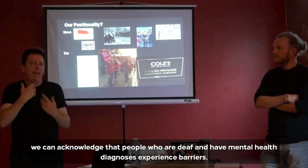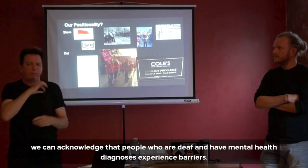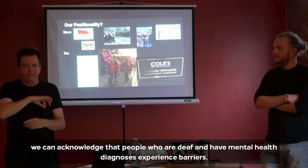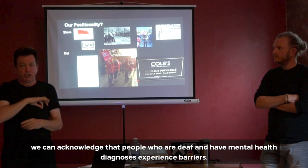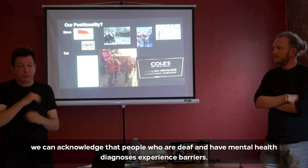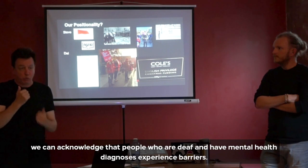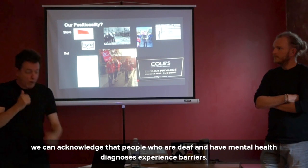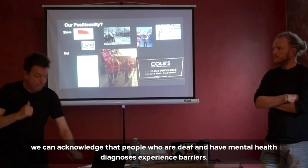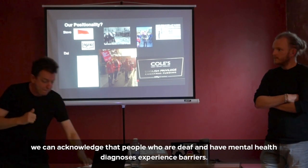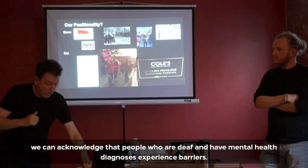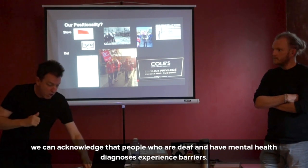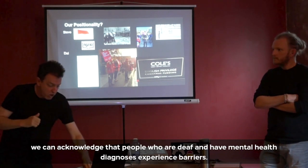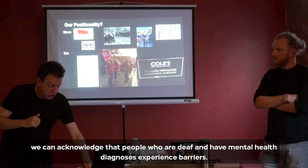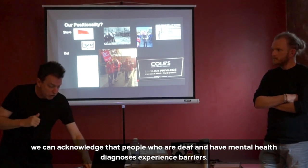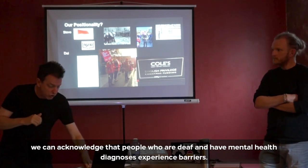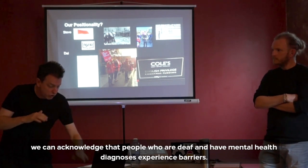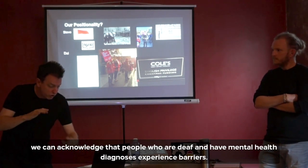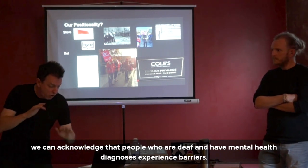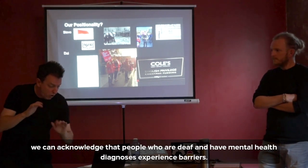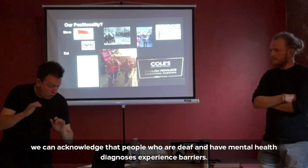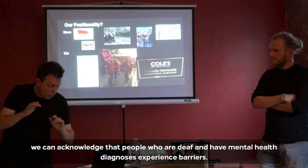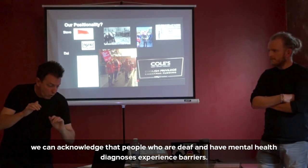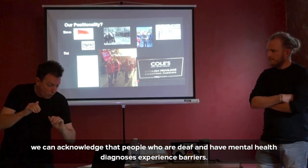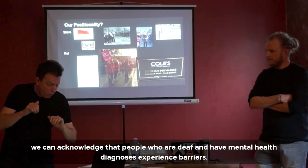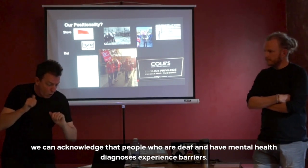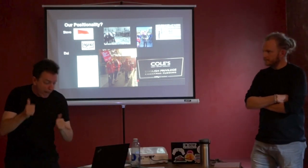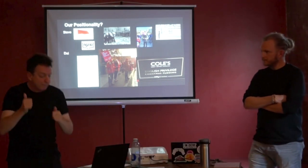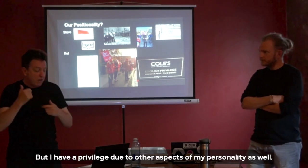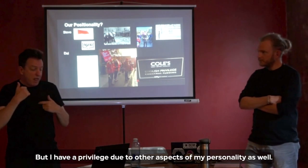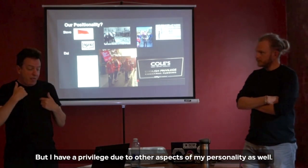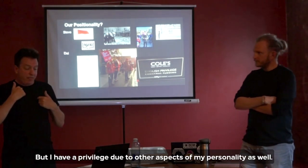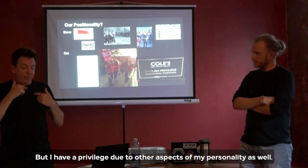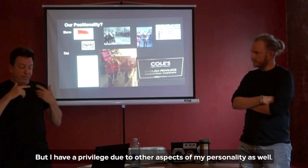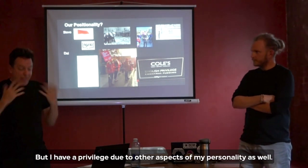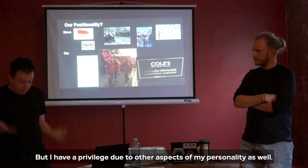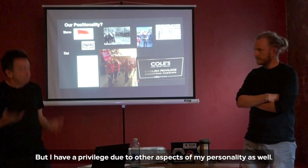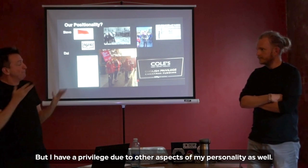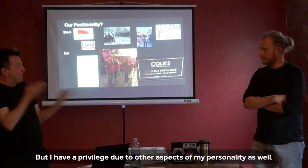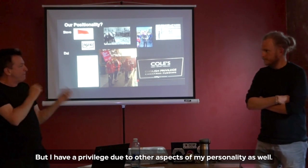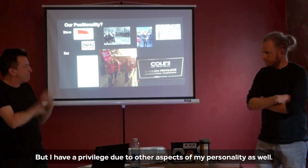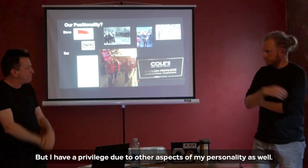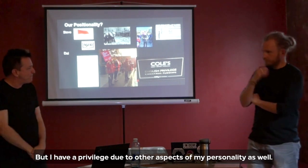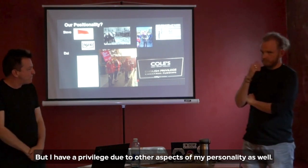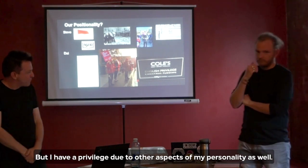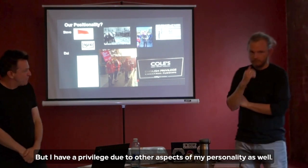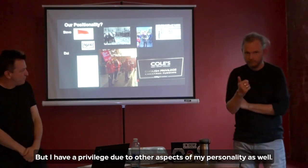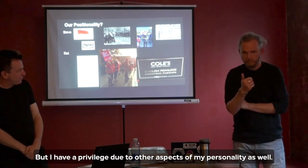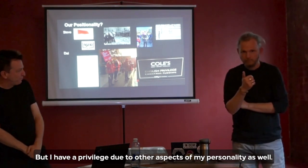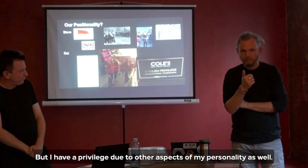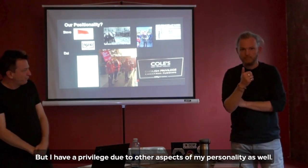who are deaf and have mental health diagnosis experience barriers, but I have a privilege due to other aspects of my personality as well. Thank